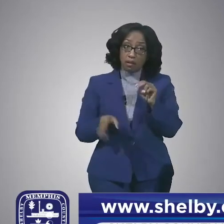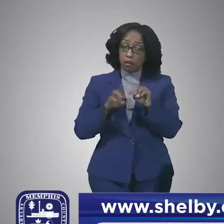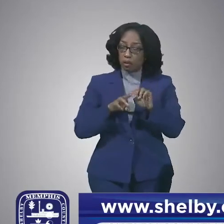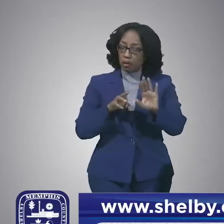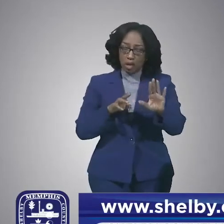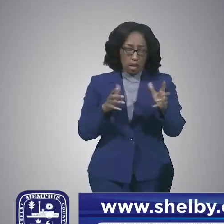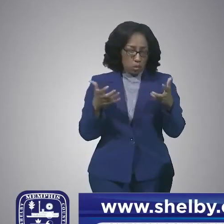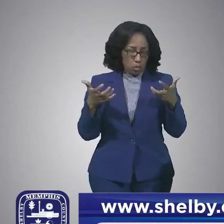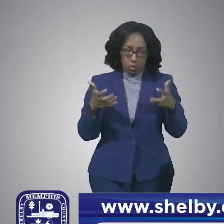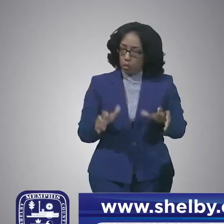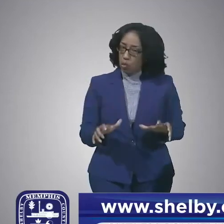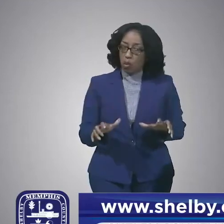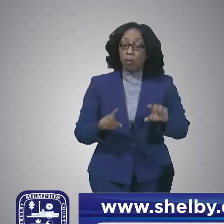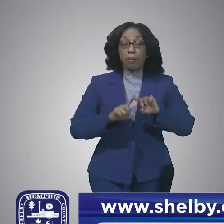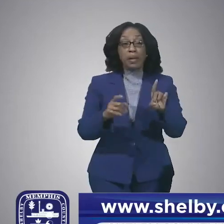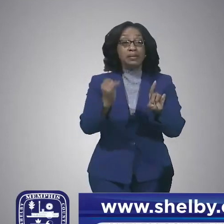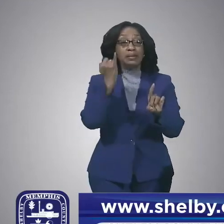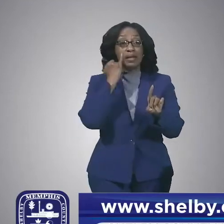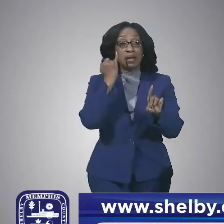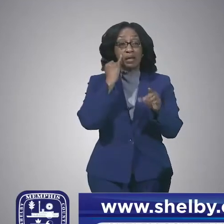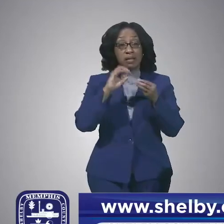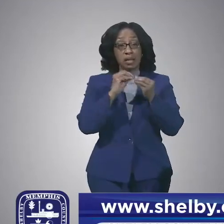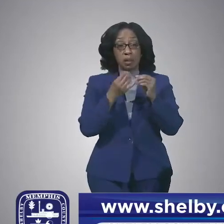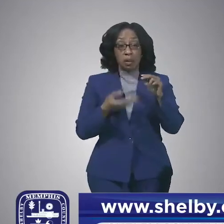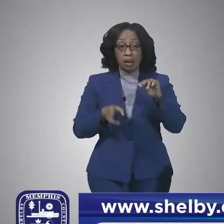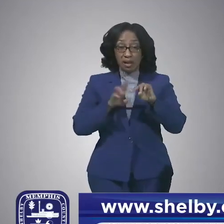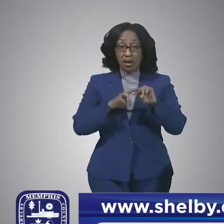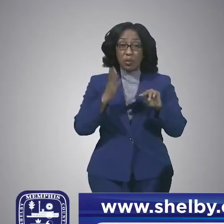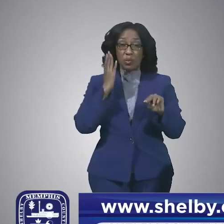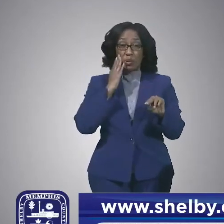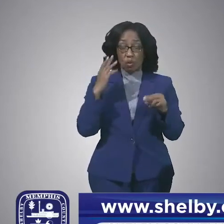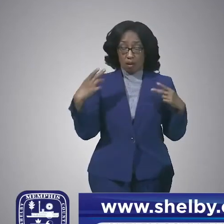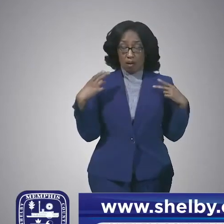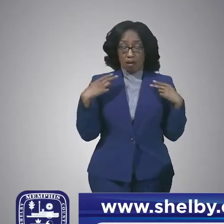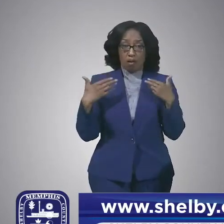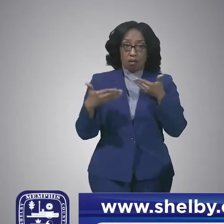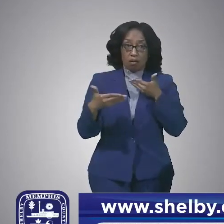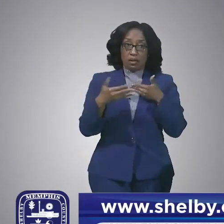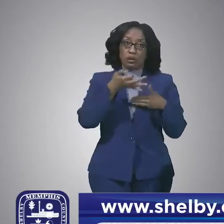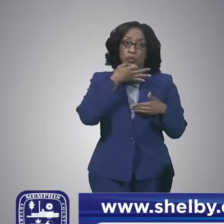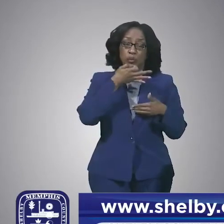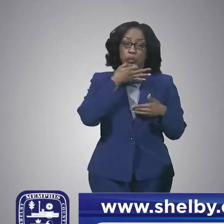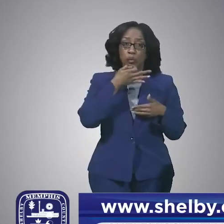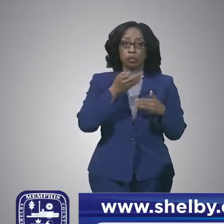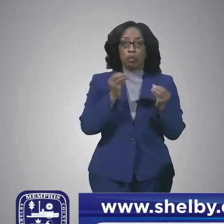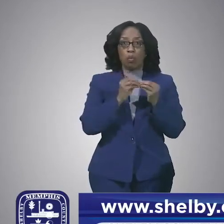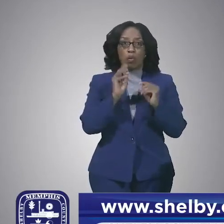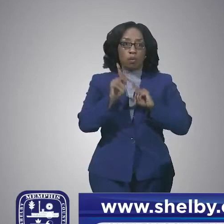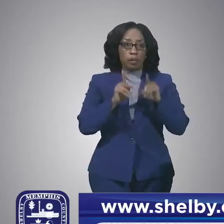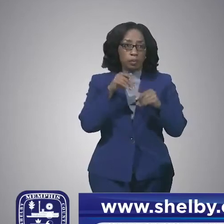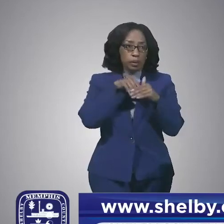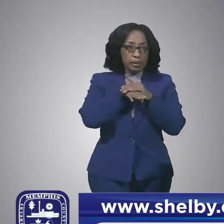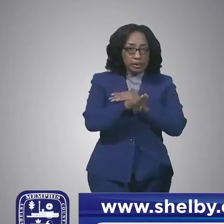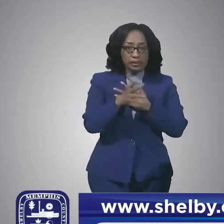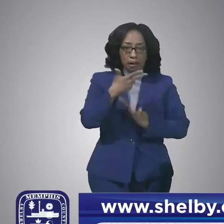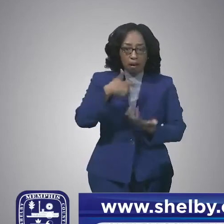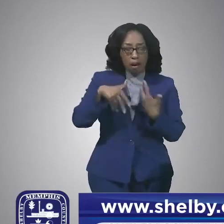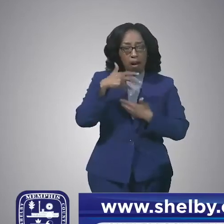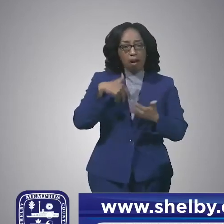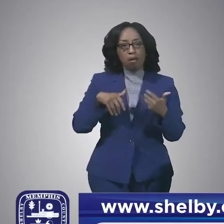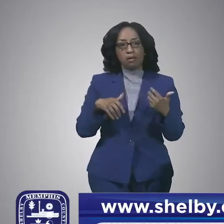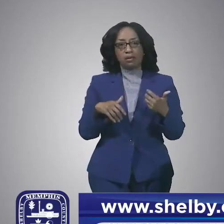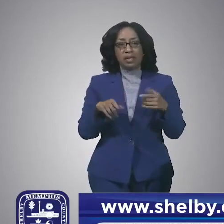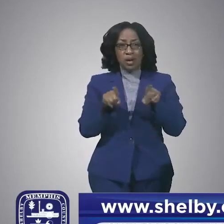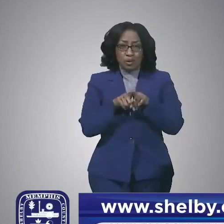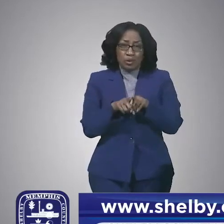happen, but if we do, particularly with the holidays coming, more people gathering inside, more people being inside, period, because